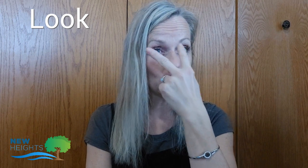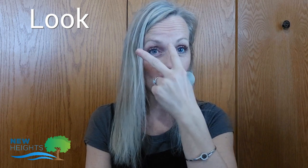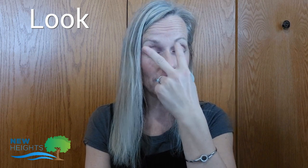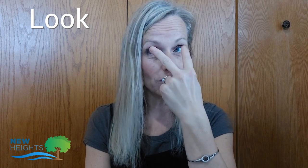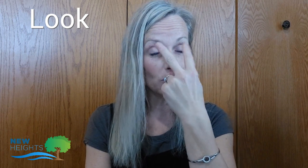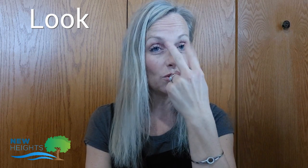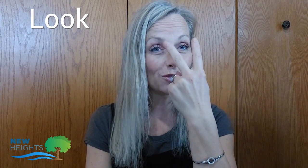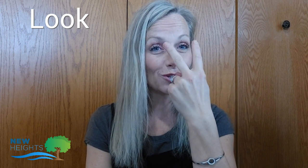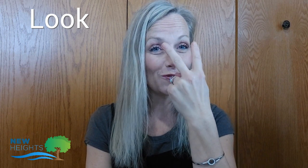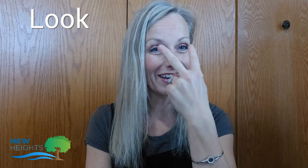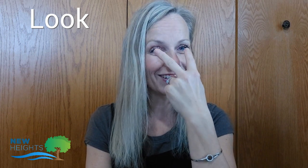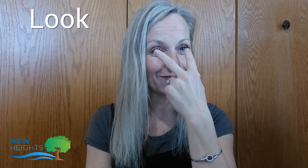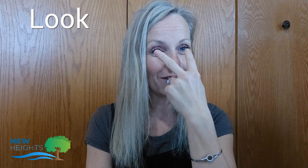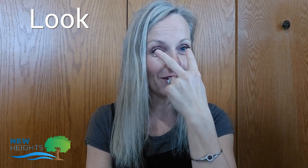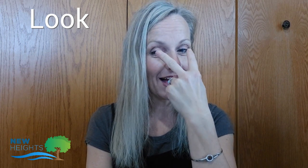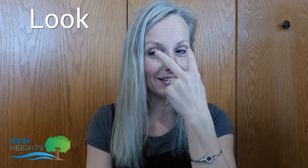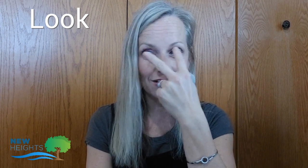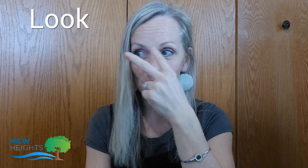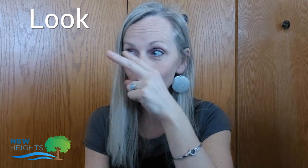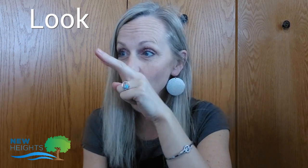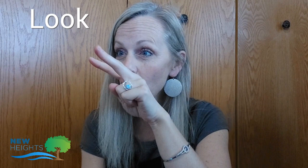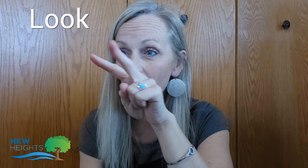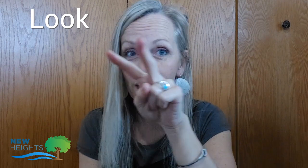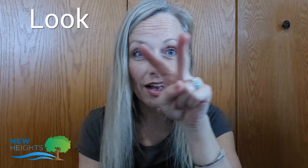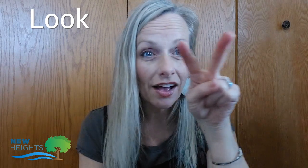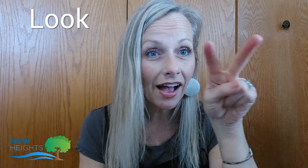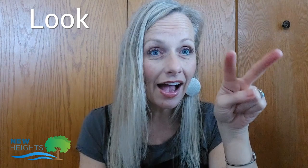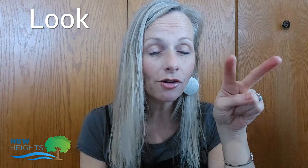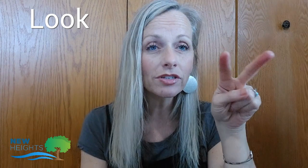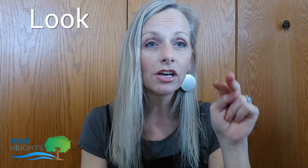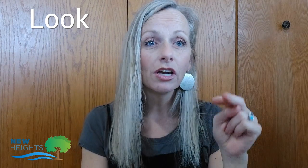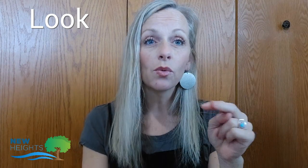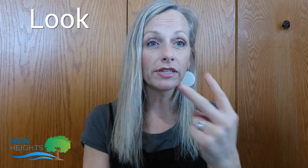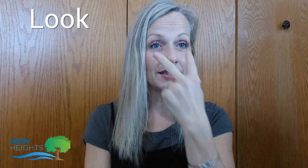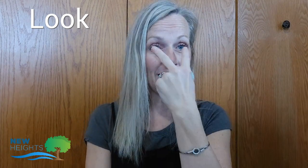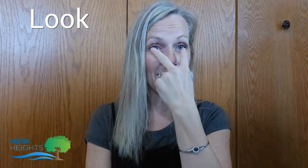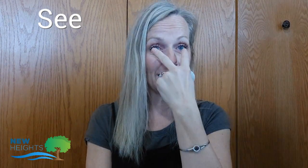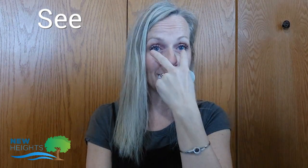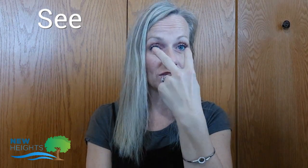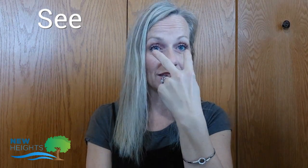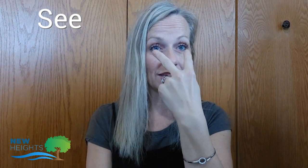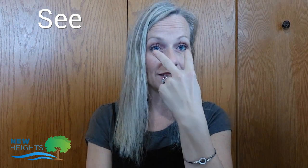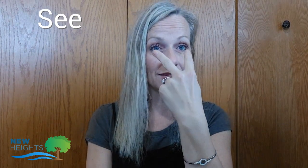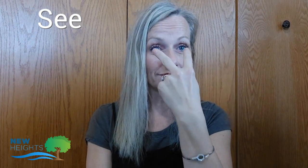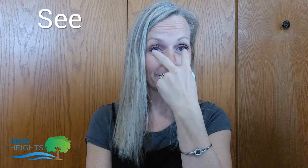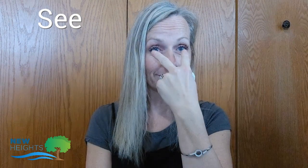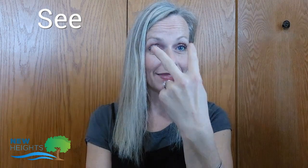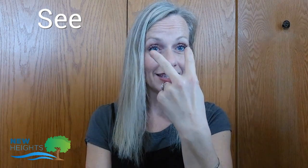you two fingers in front of your eyes and you look out. Whereas see is just like this.